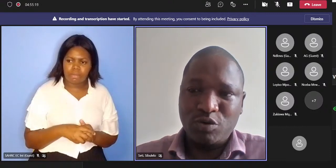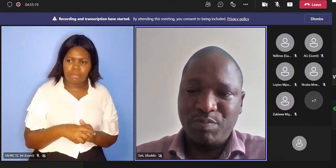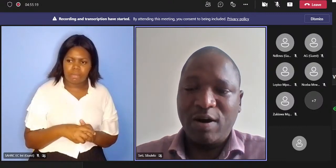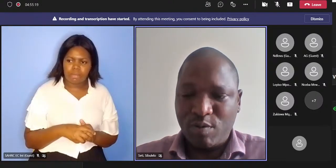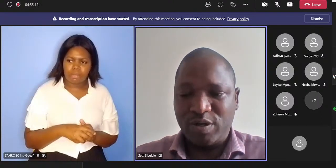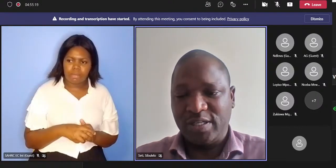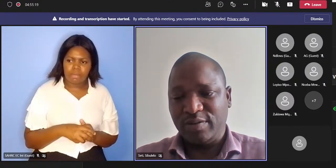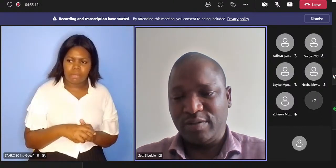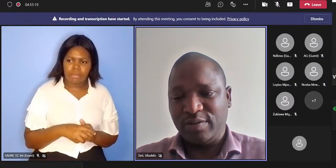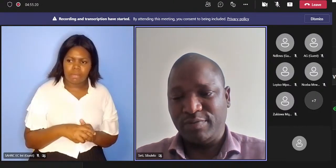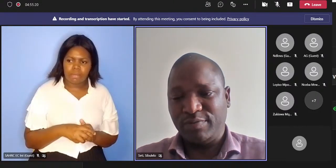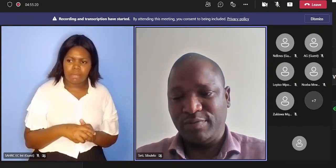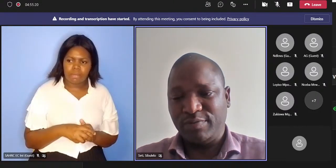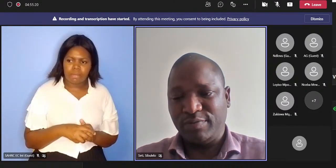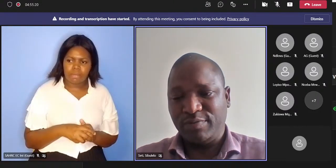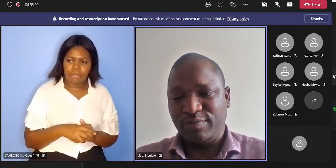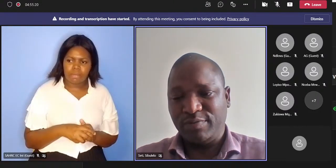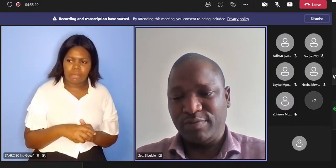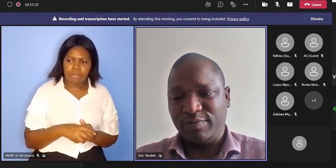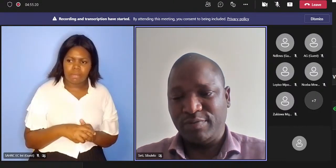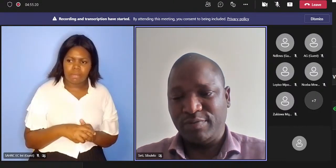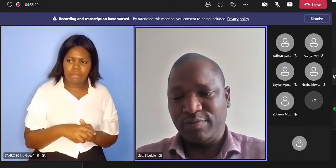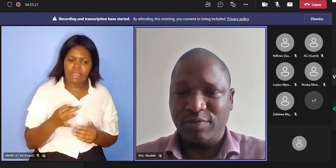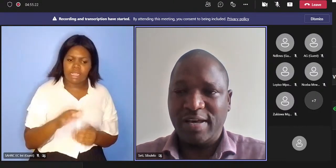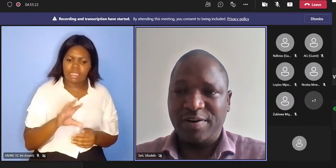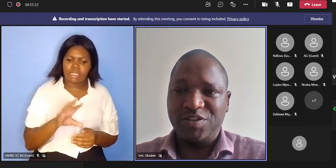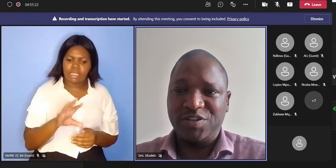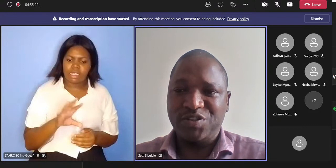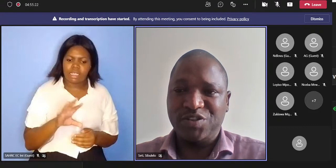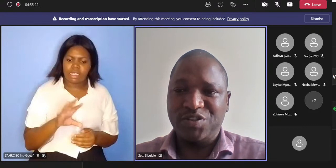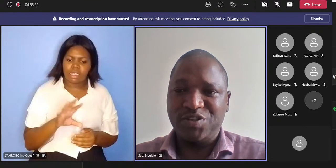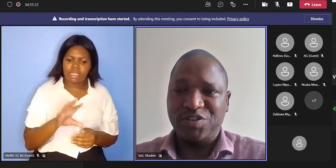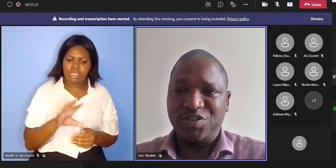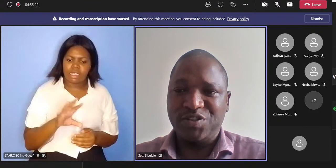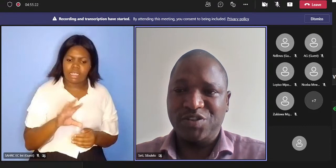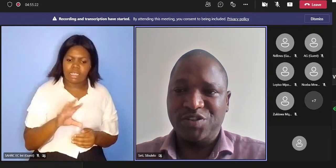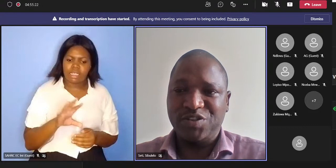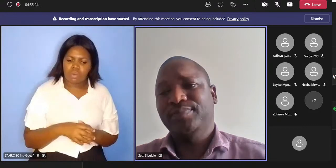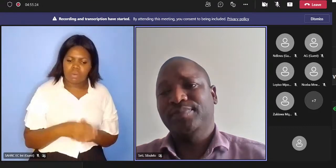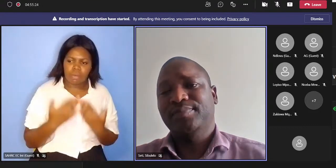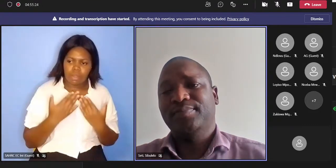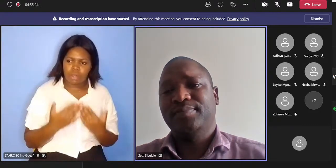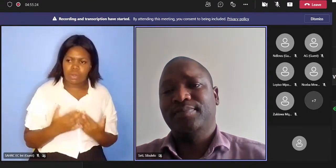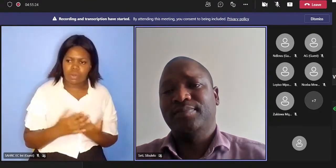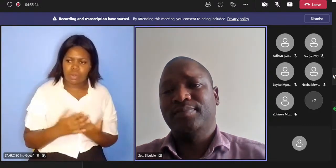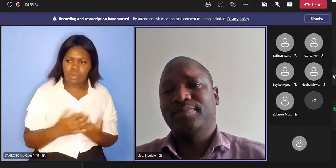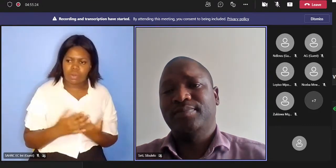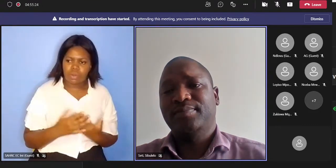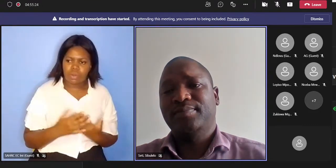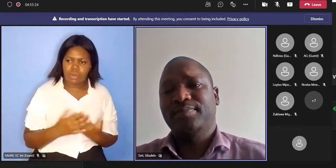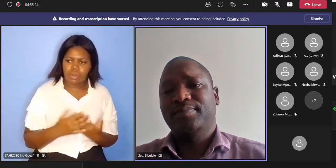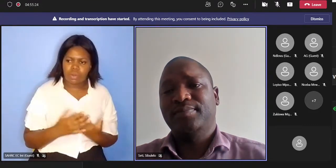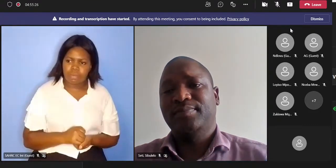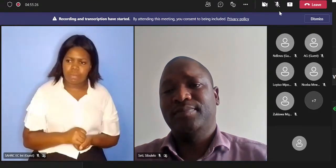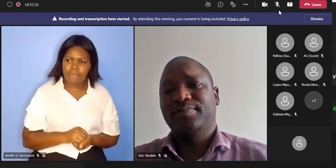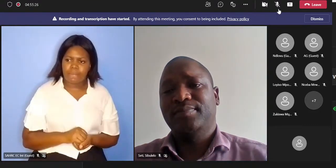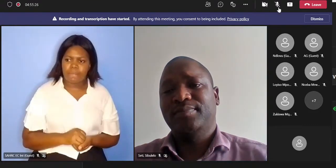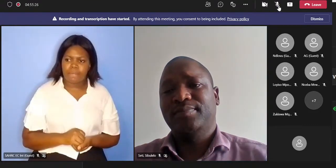the school should be accommodative to everyone, regardless of their religion. Thank you so much.